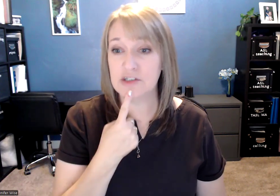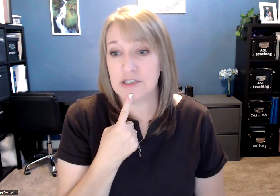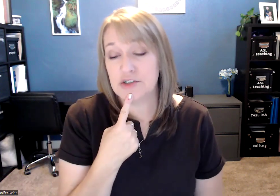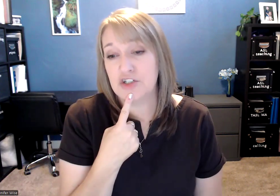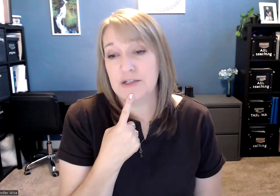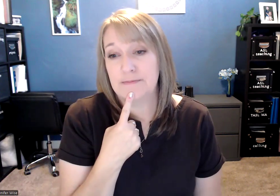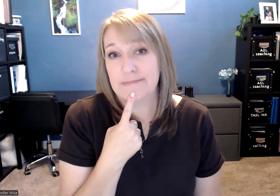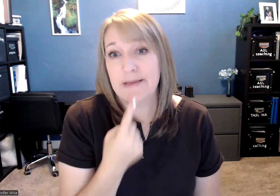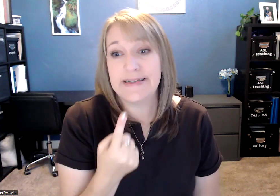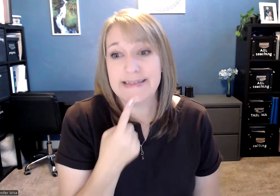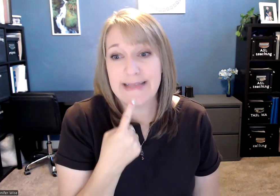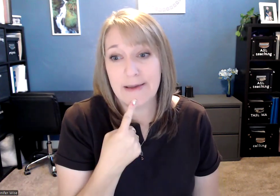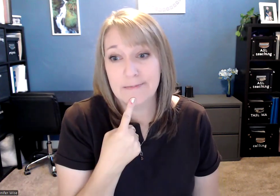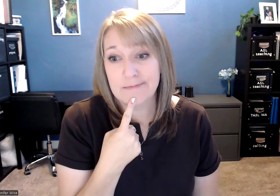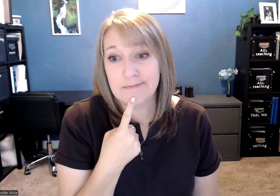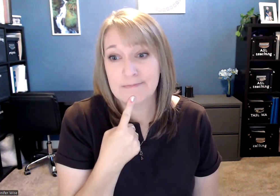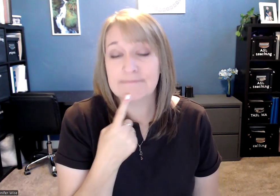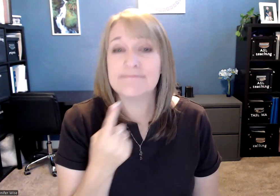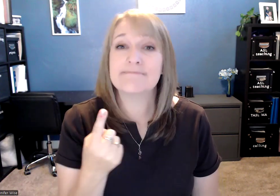just touch your chin. That means say.